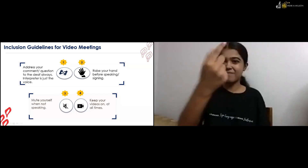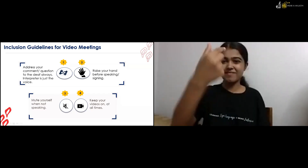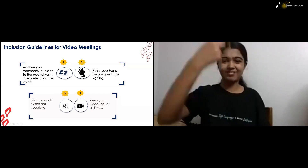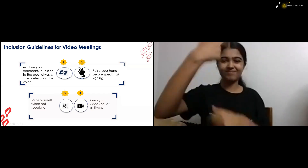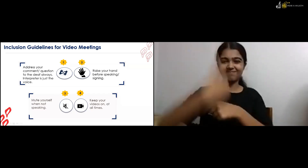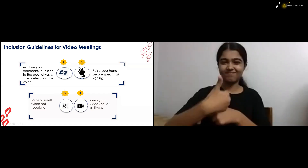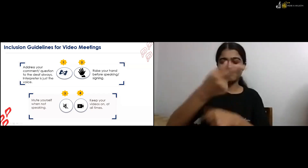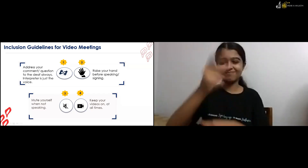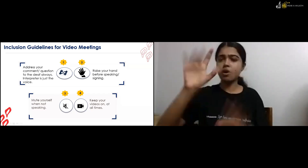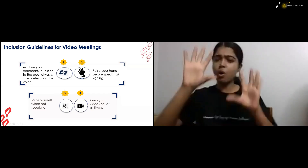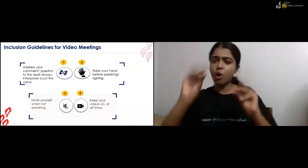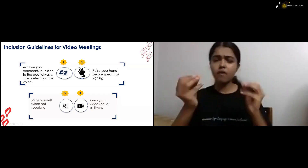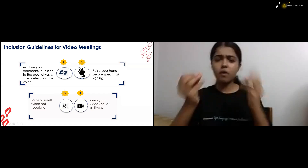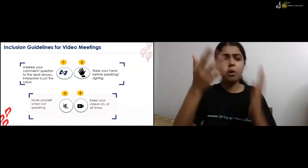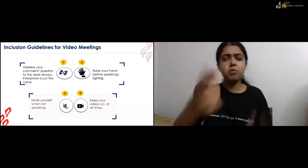And the fourth thing,